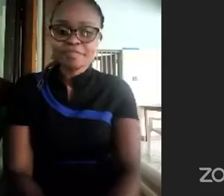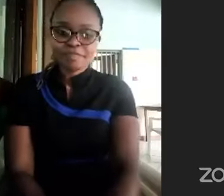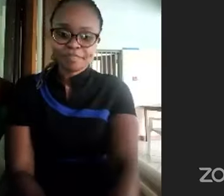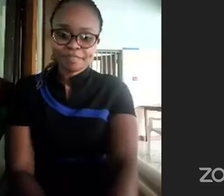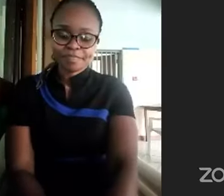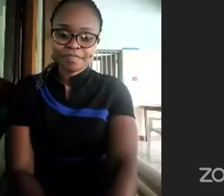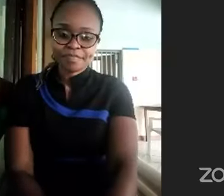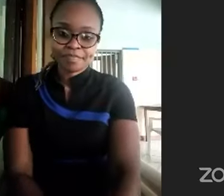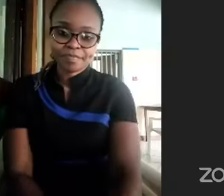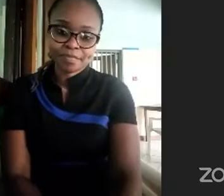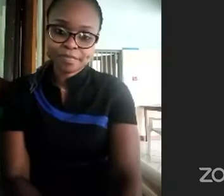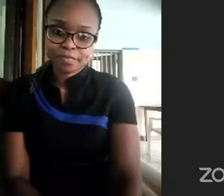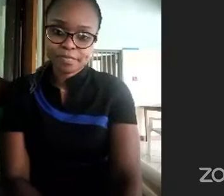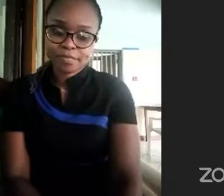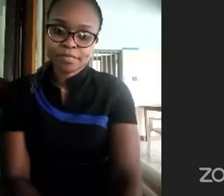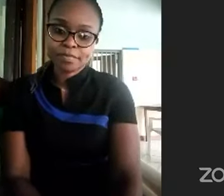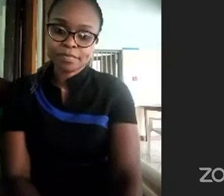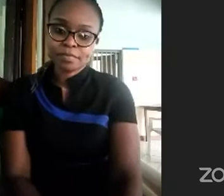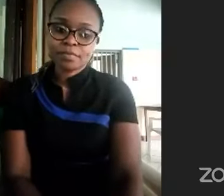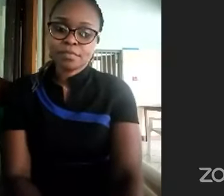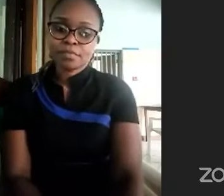trickles down from the aspect of resource diversification